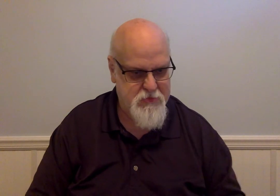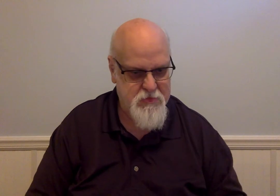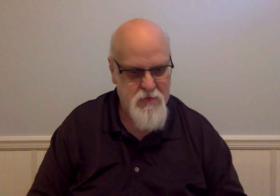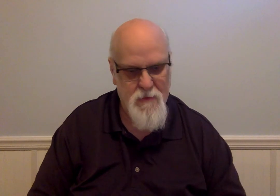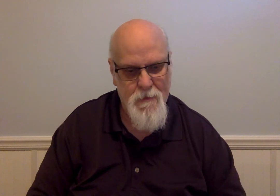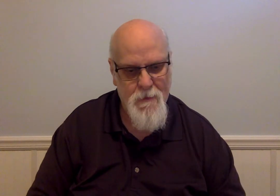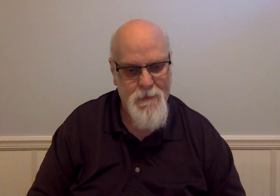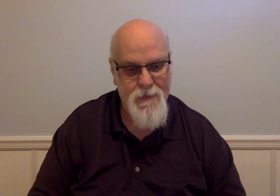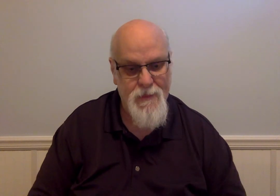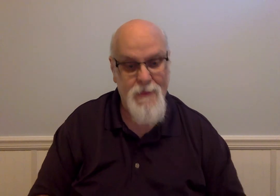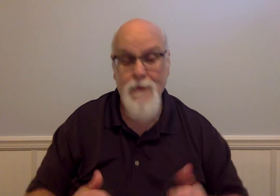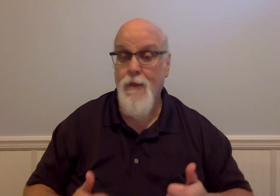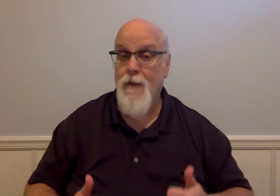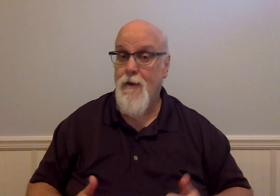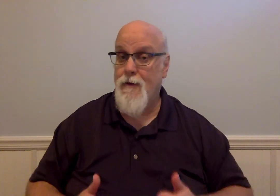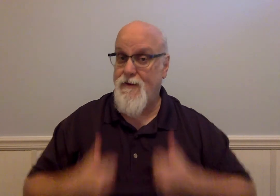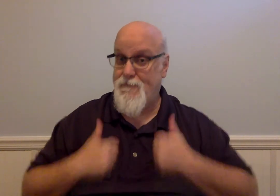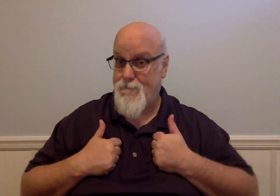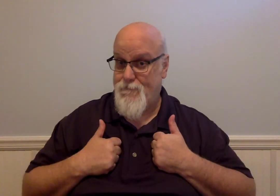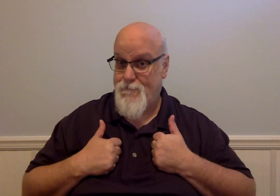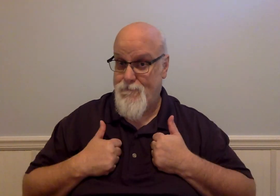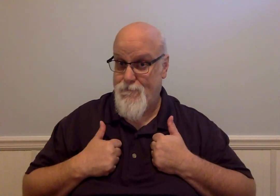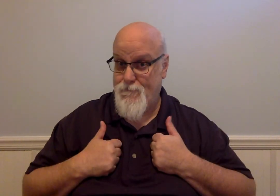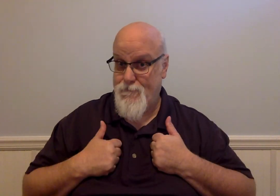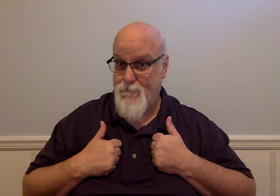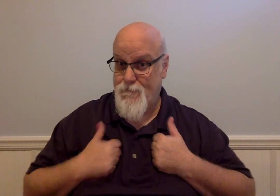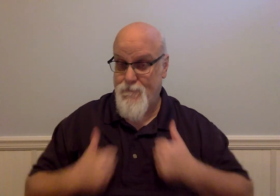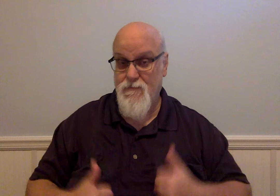do not like it. To live.